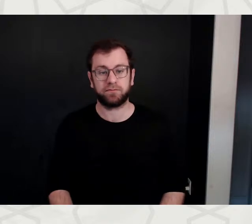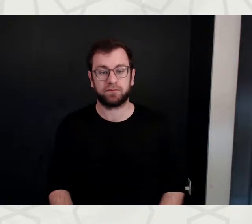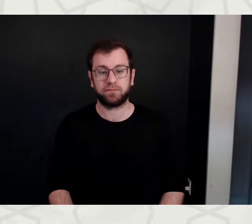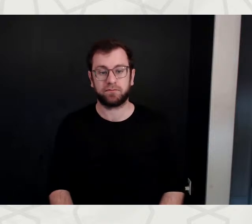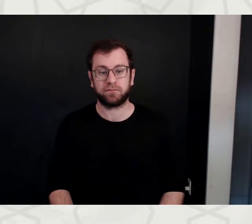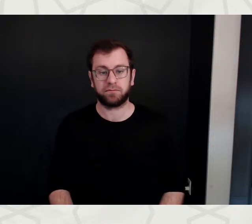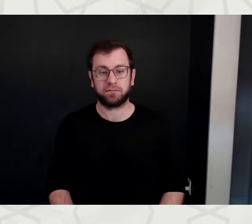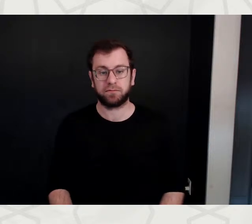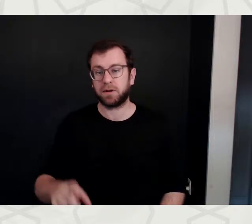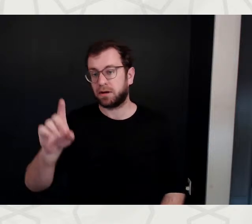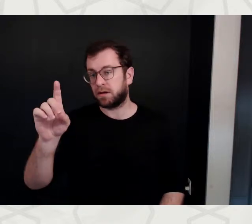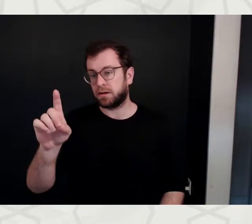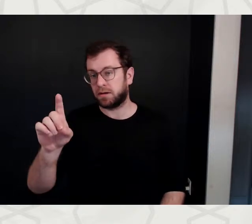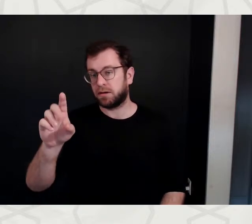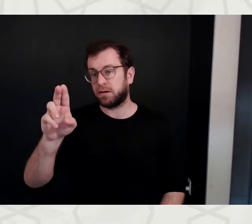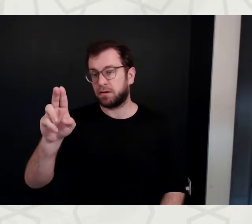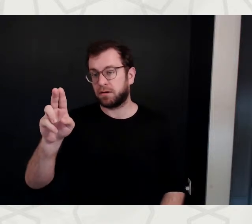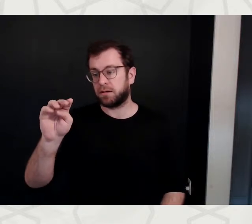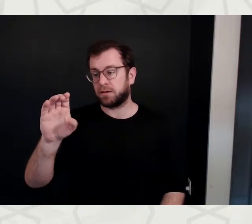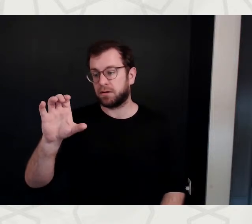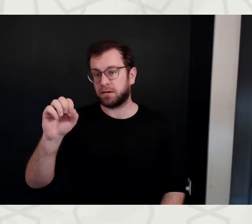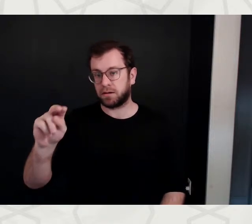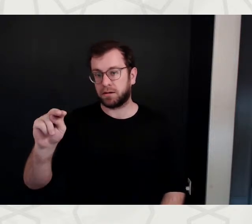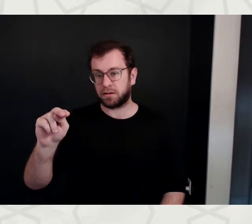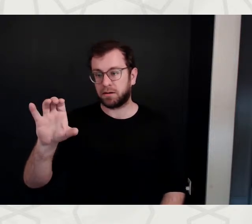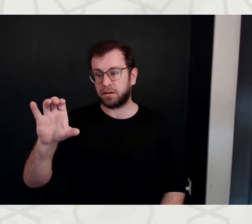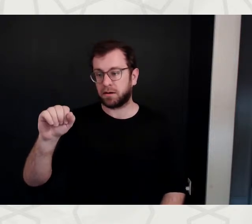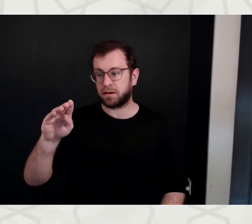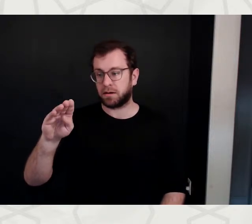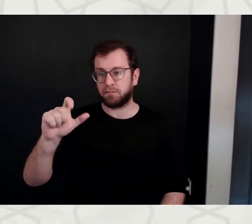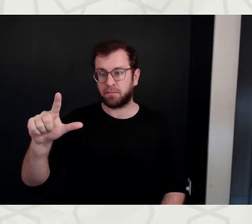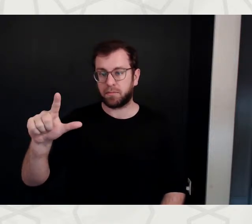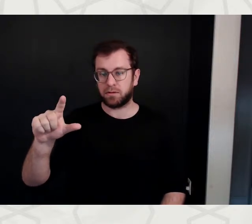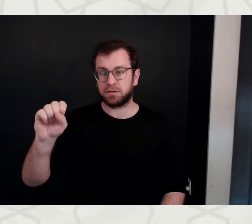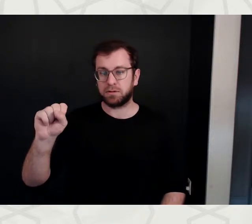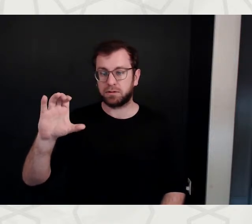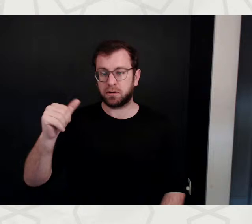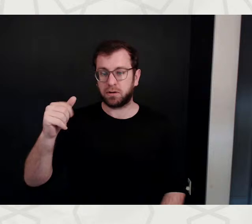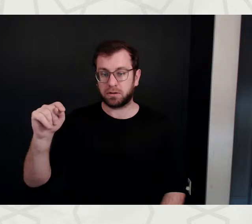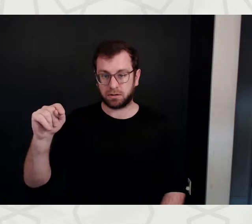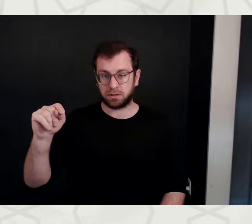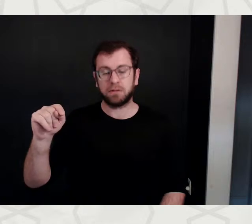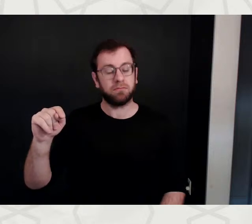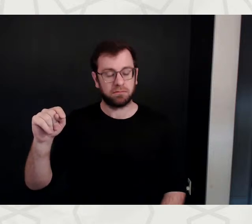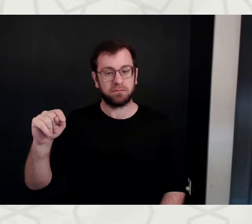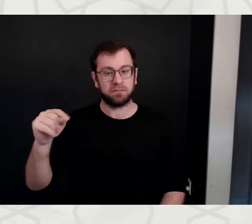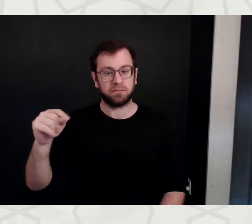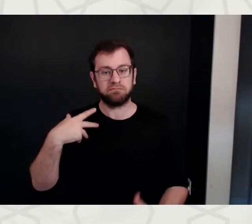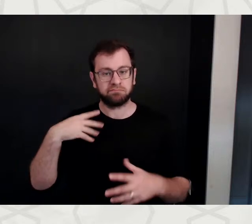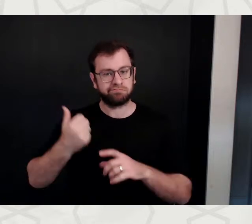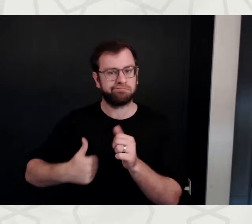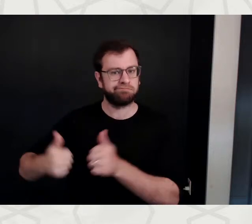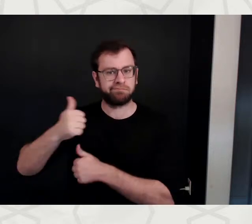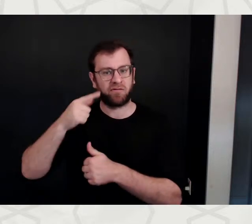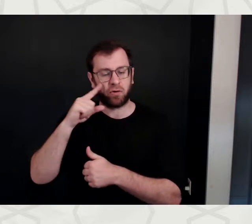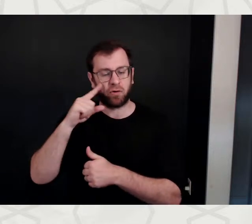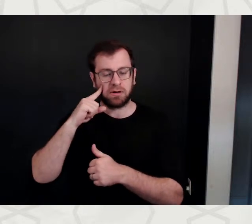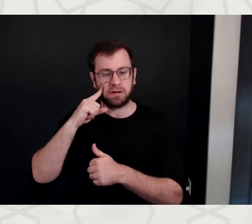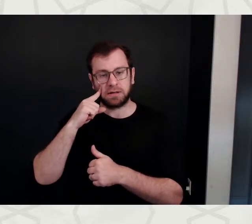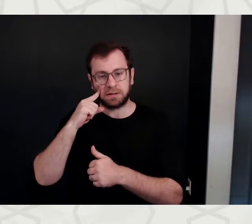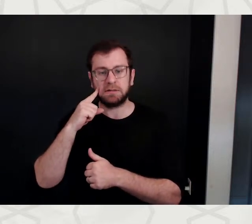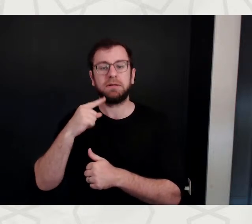Campbell Scott, the Deputy Superintendent of Indian Affairs here in Canada, in